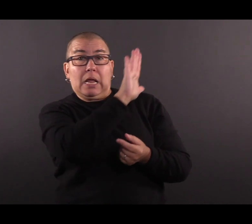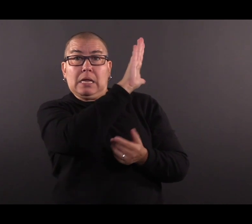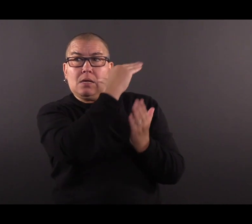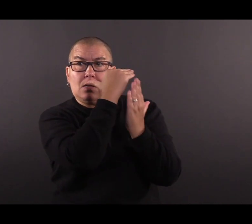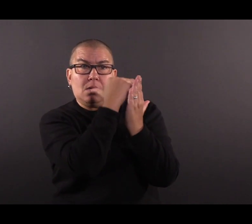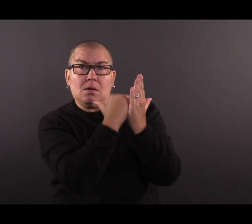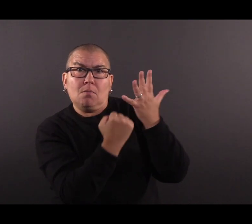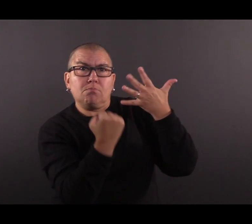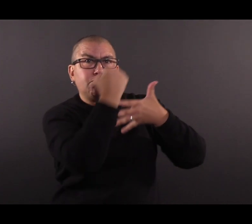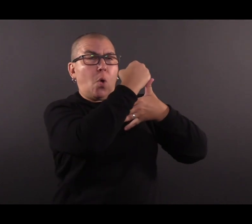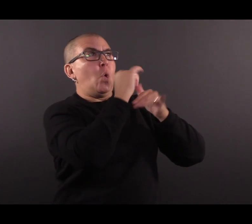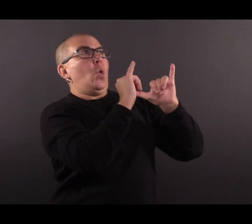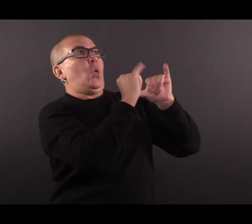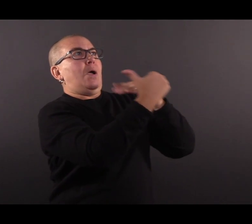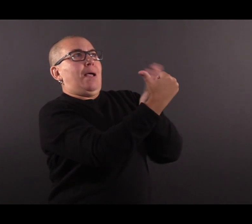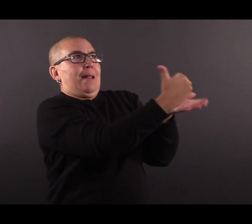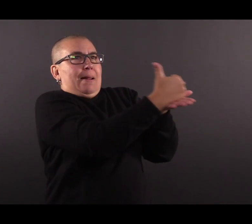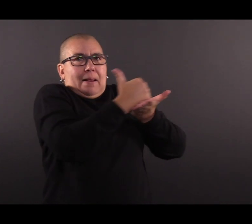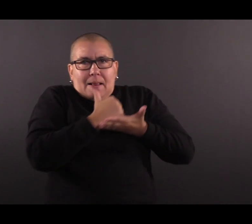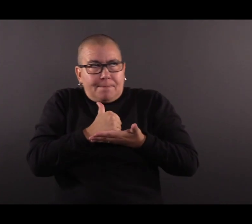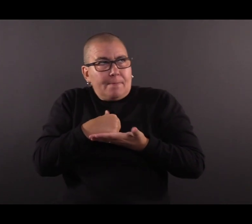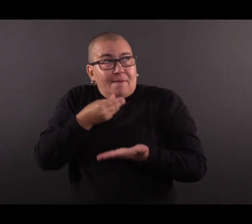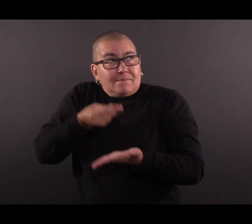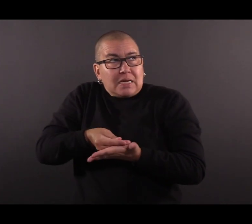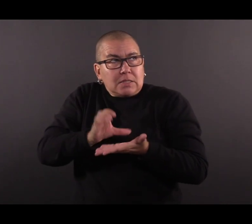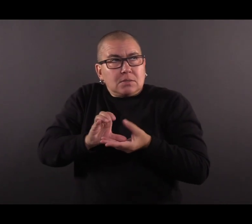funding will be focused and how project